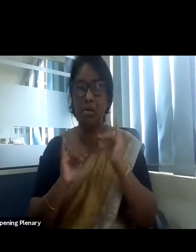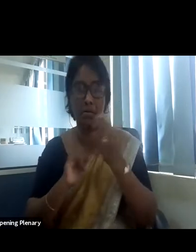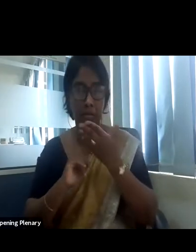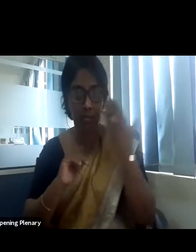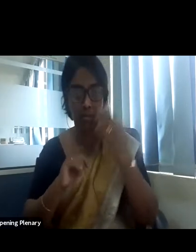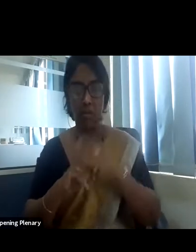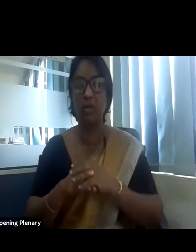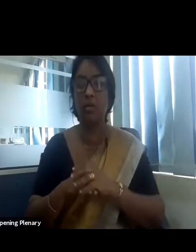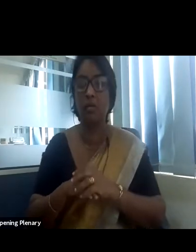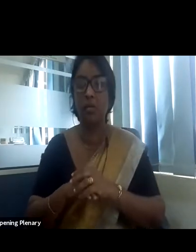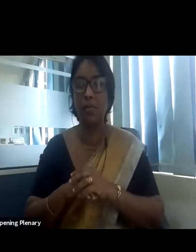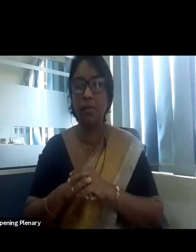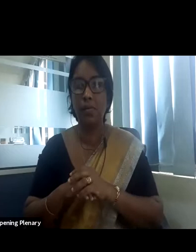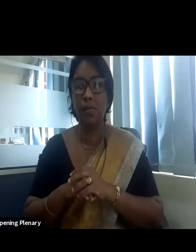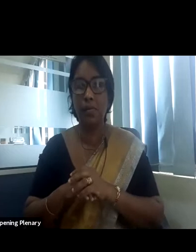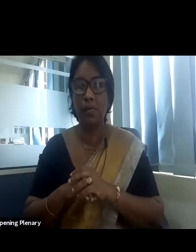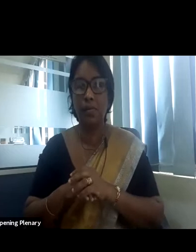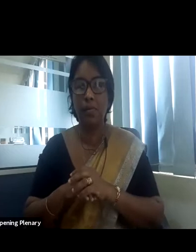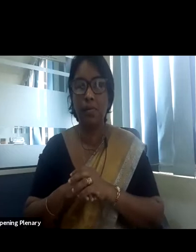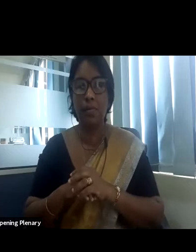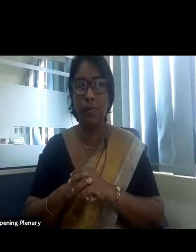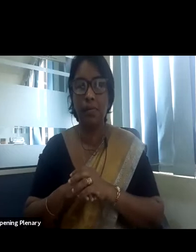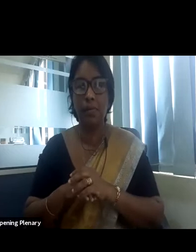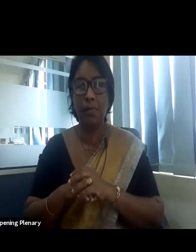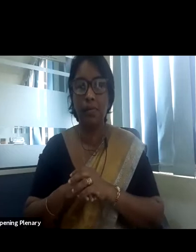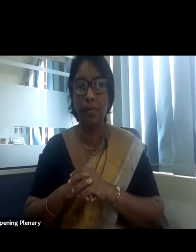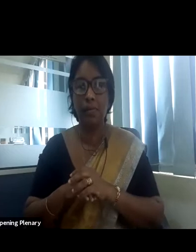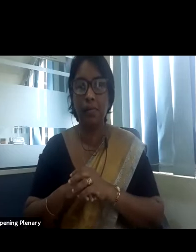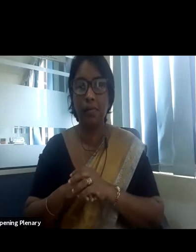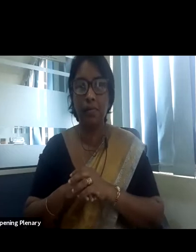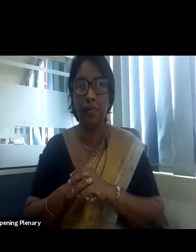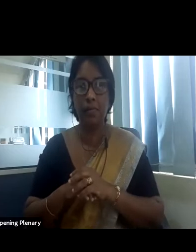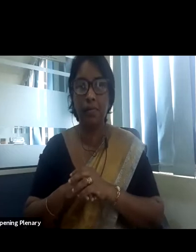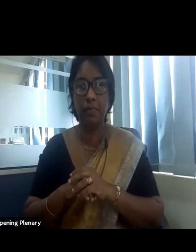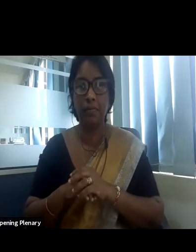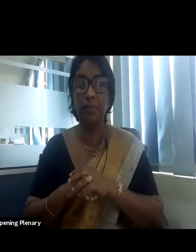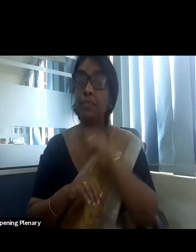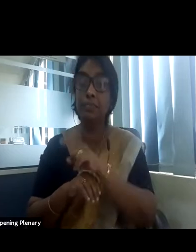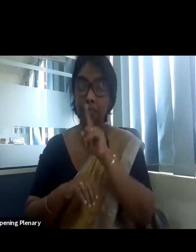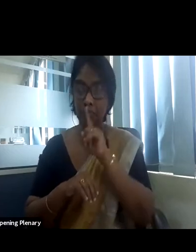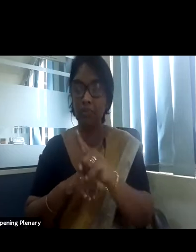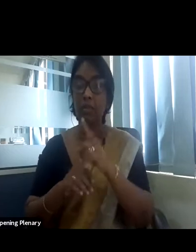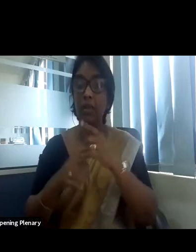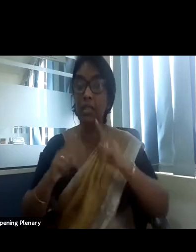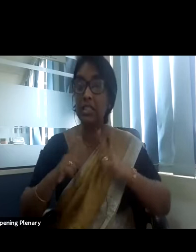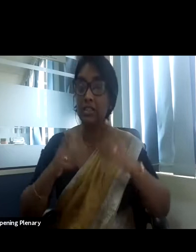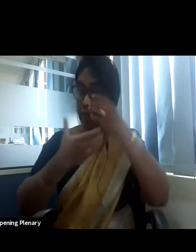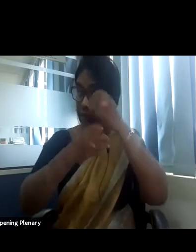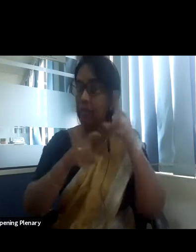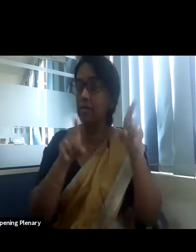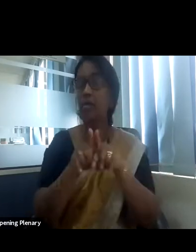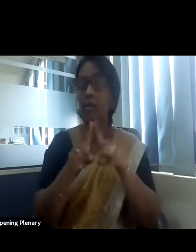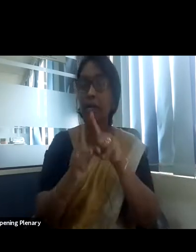Making a biodegradable material strong enough to replace plastic is a tough task, but scientists and